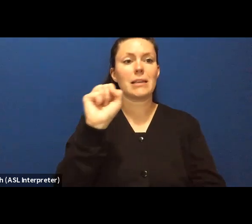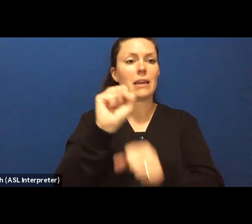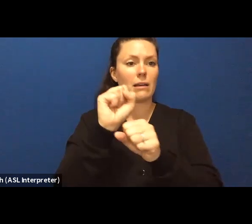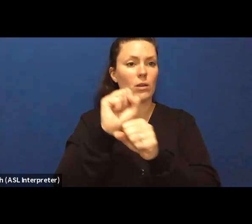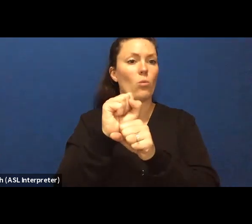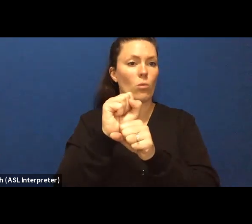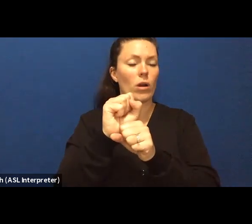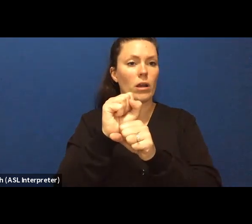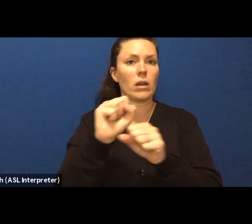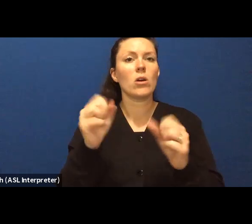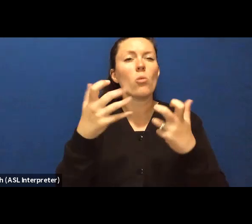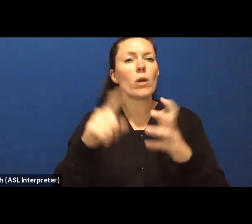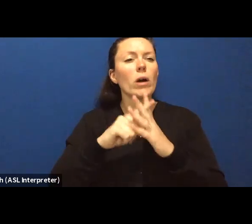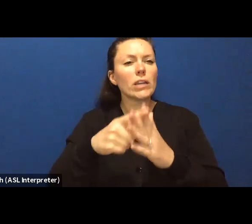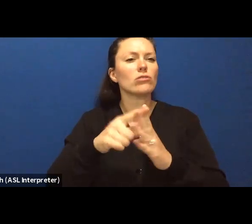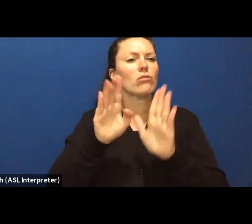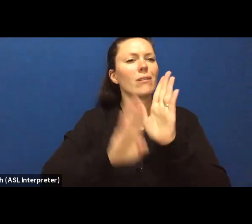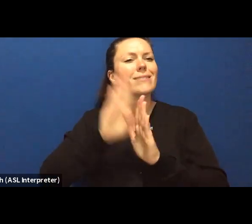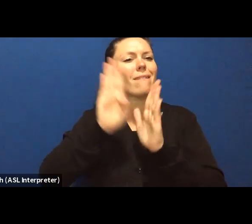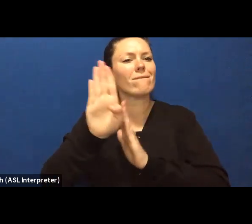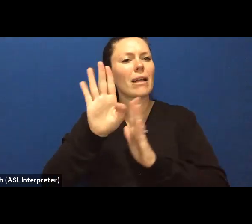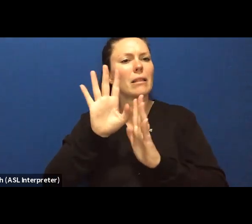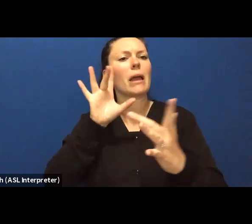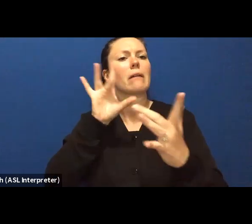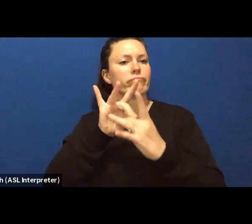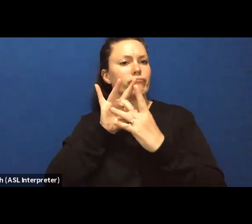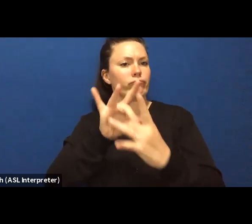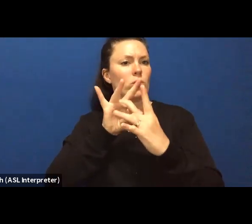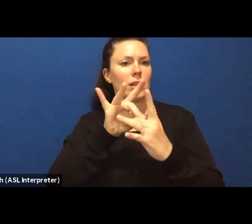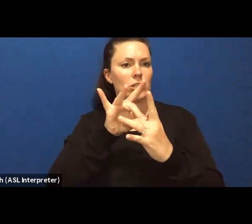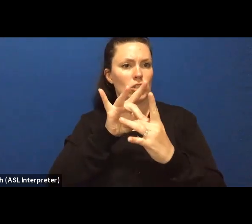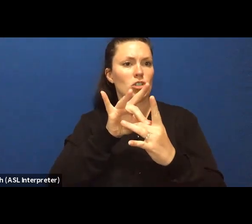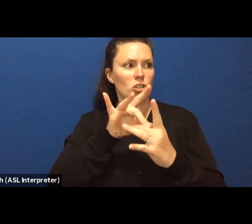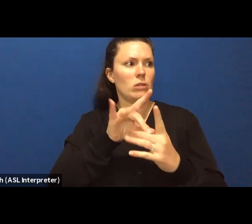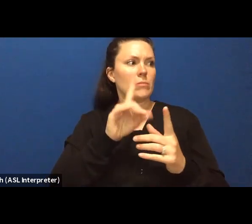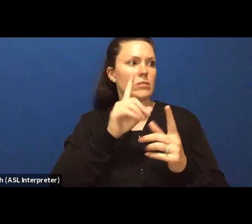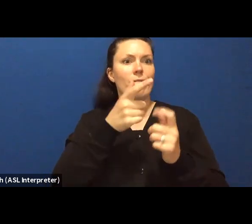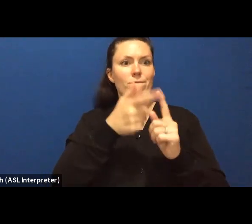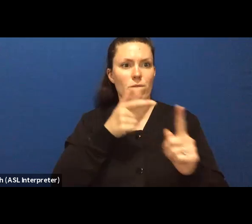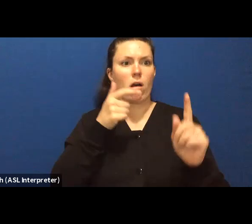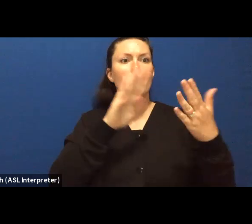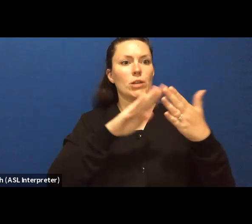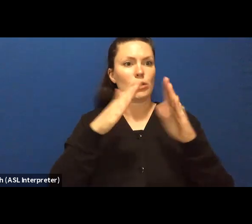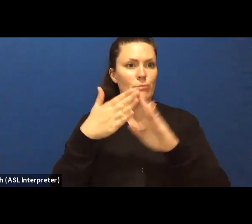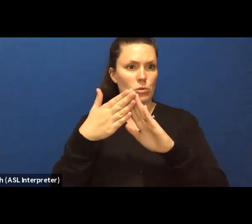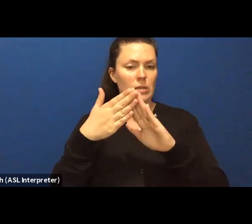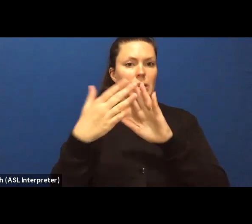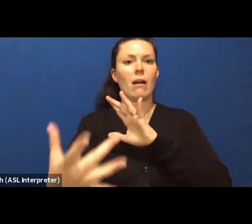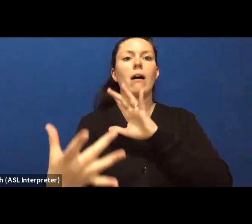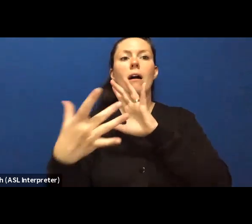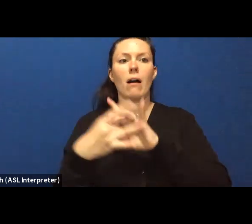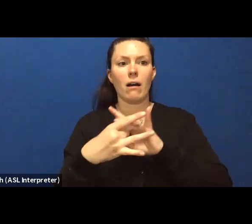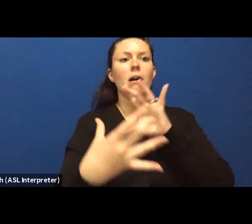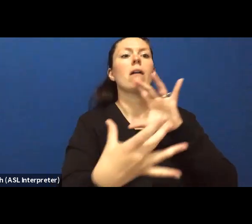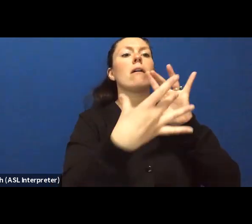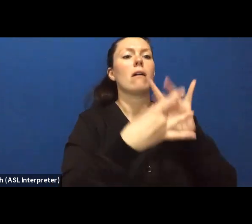building and nurturing relationships within those communities. And a couple of examples of